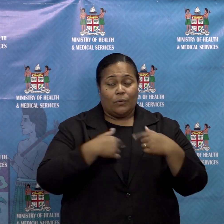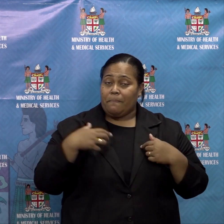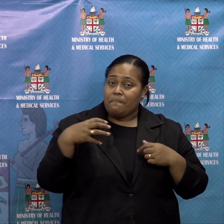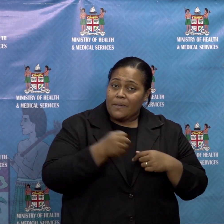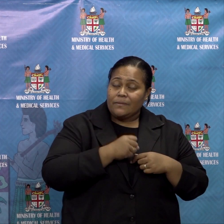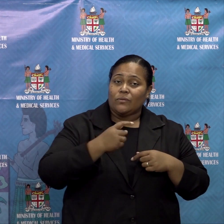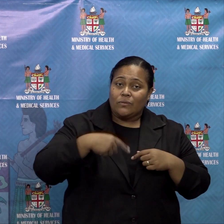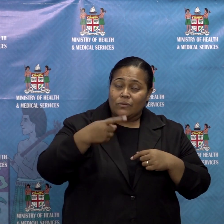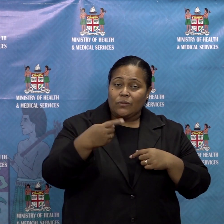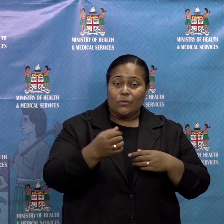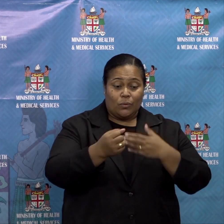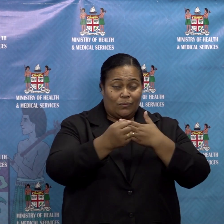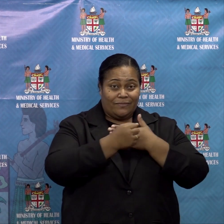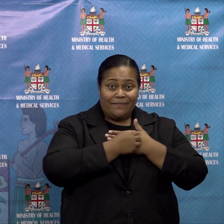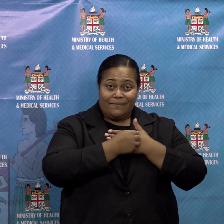COVID-safe